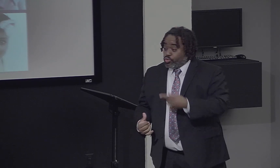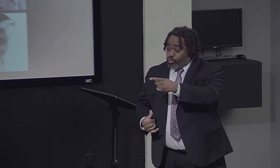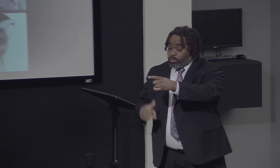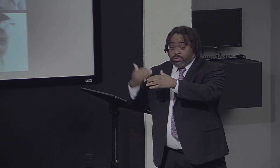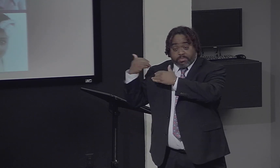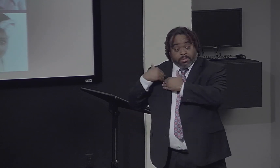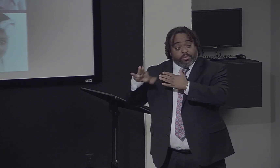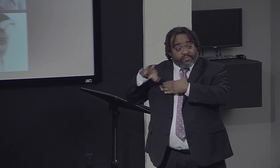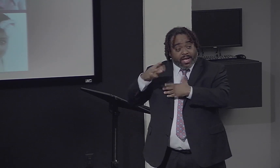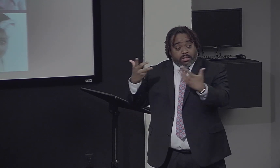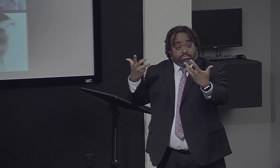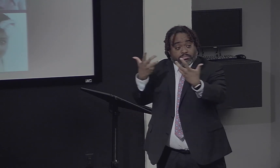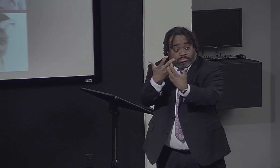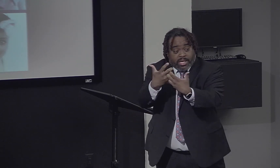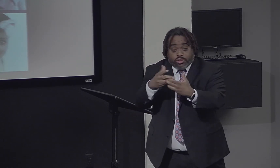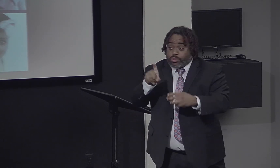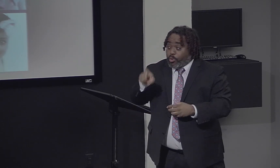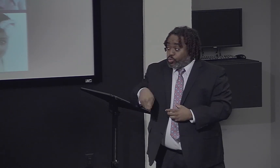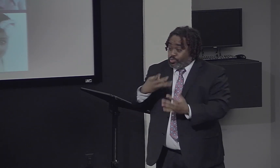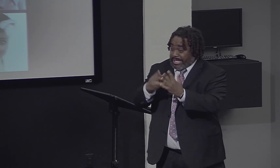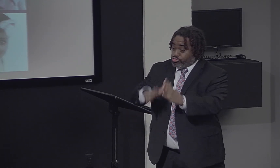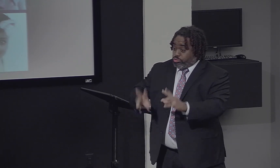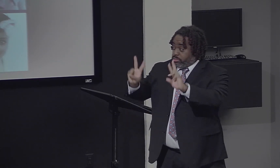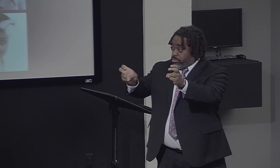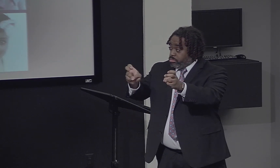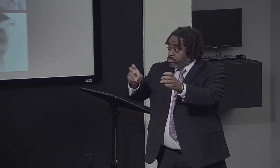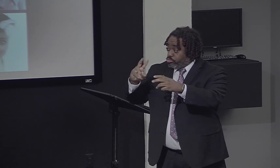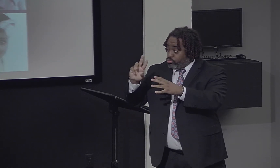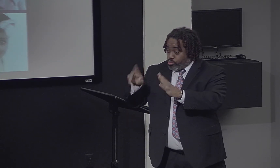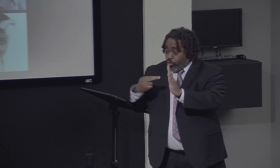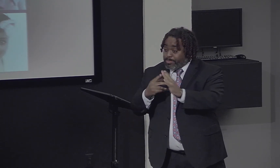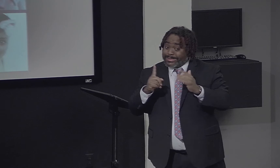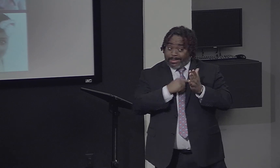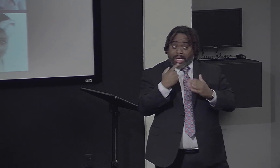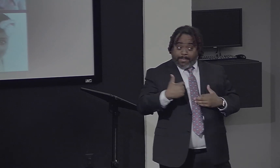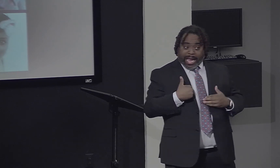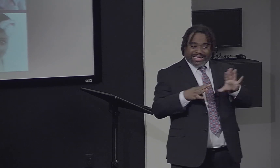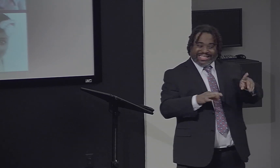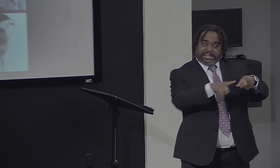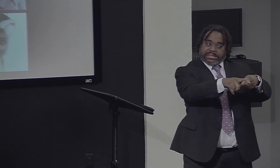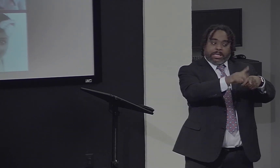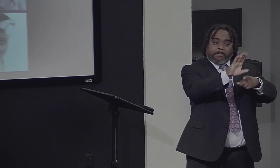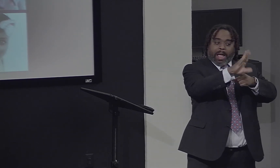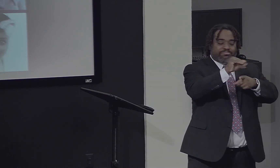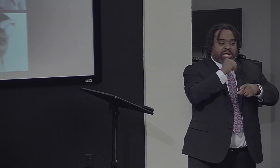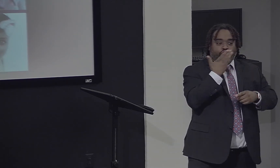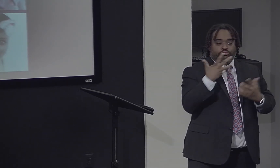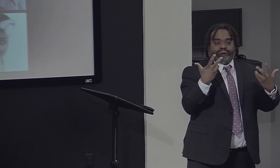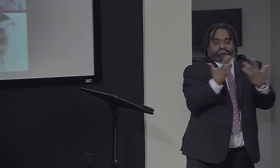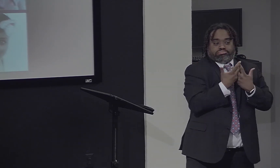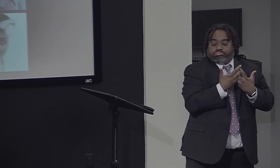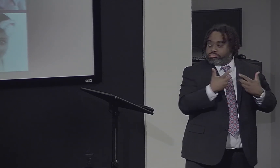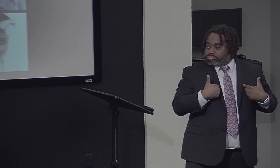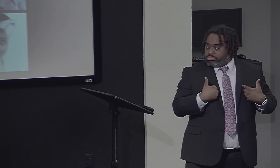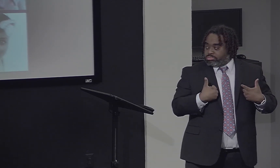Often, as an interpreter scheduler, I need to find an interpreter for this job now. Sometimes I take the scheduling